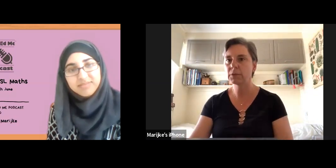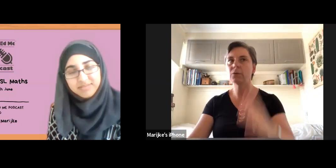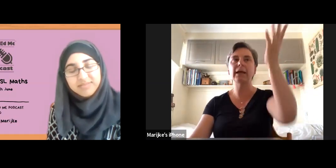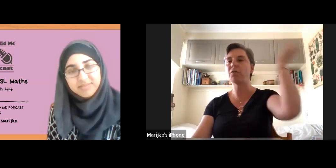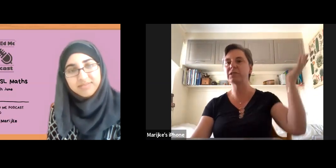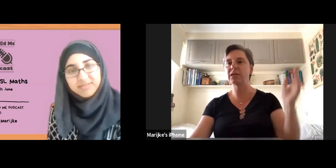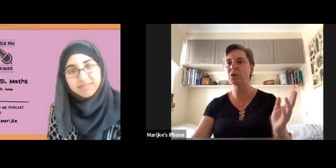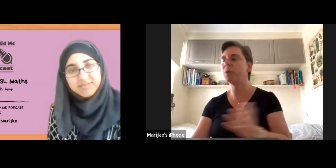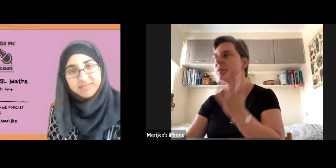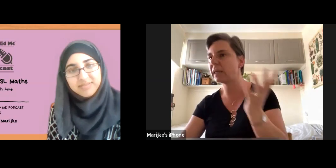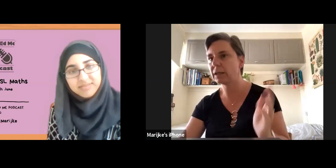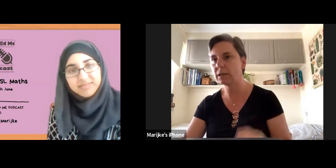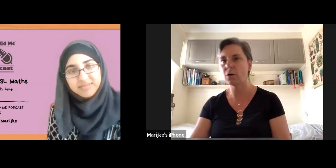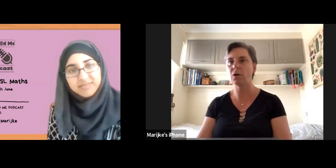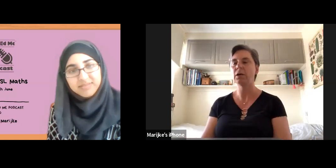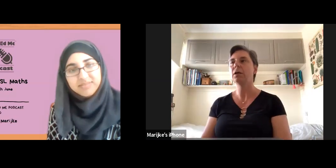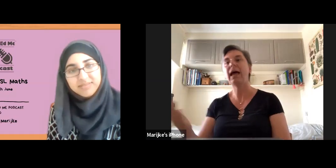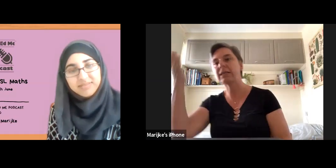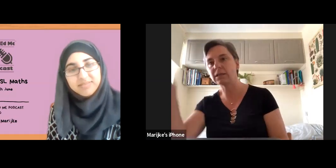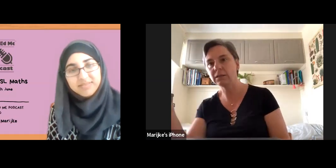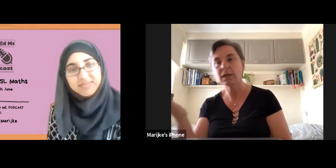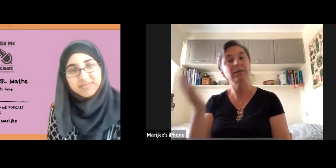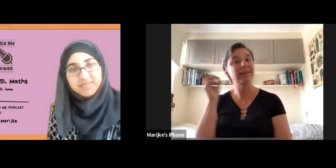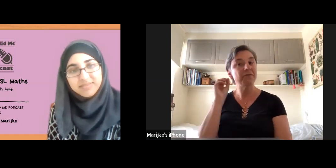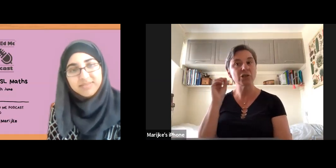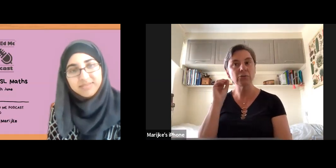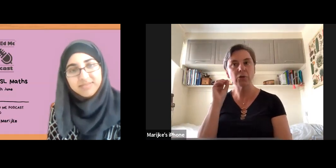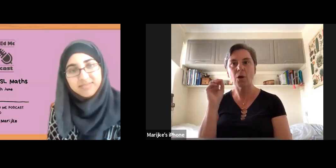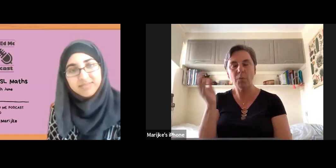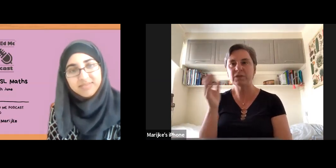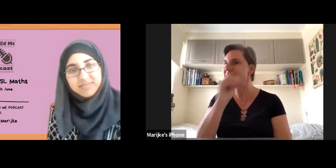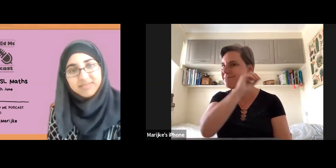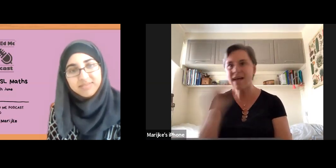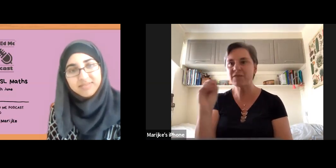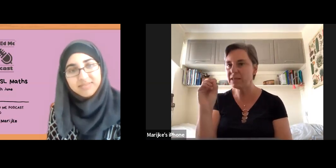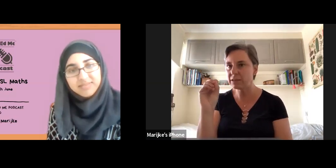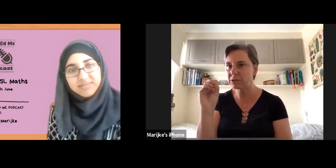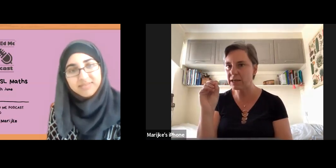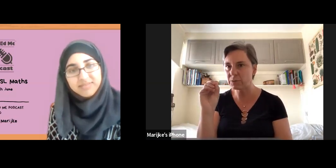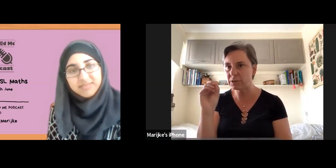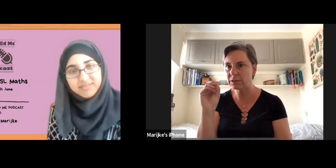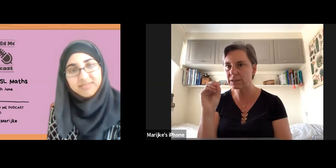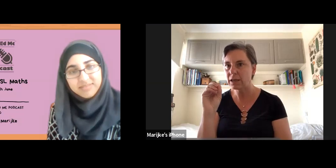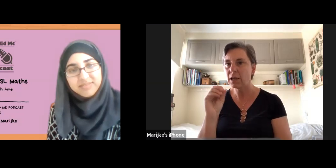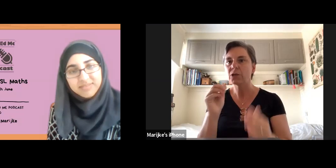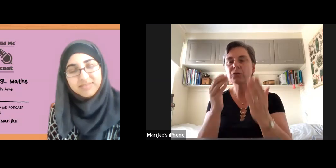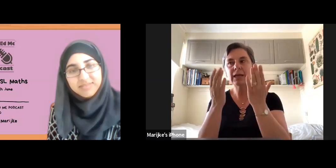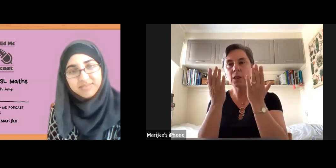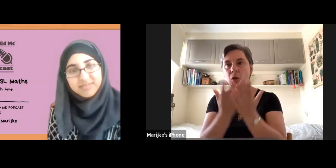in conversation, or perpendicular, or a hexagon. Deaf children obviously never hear those kinds of words. So they are learning